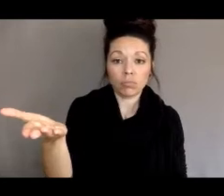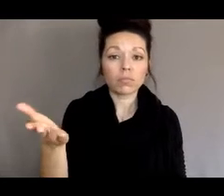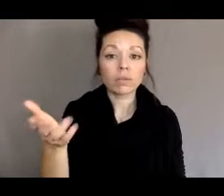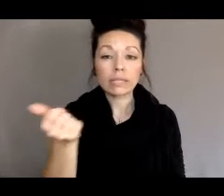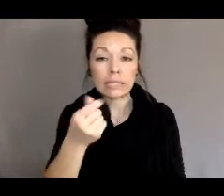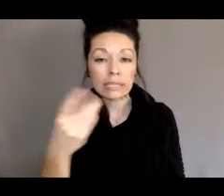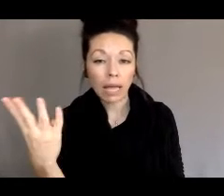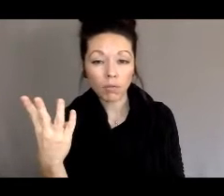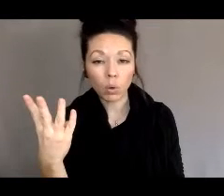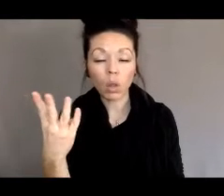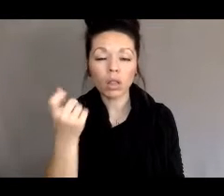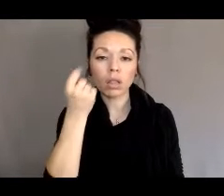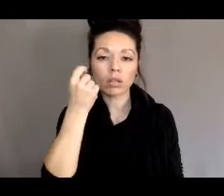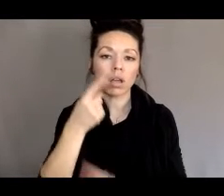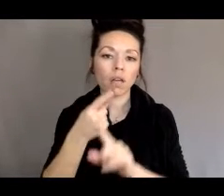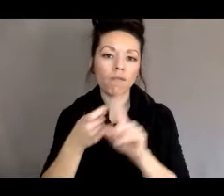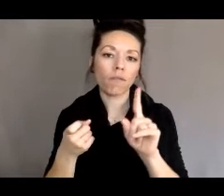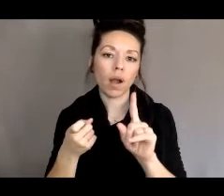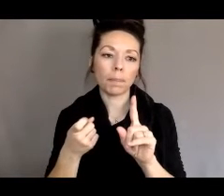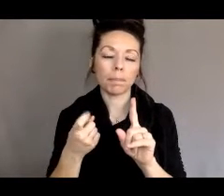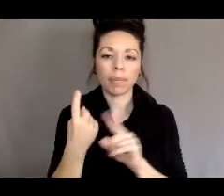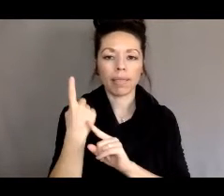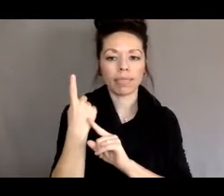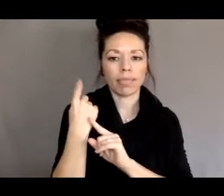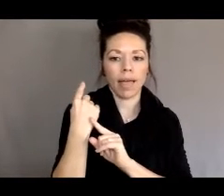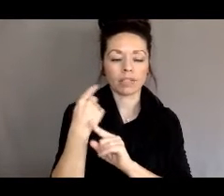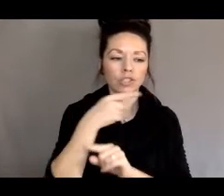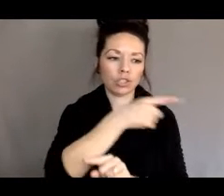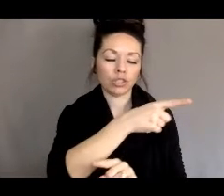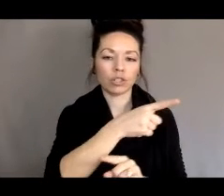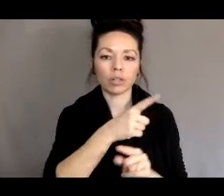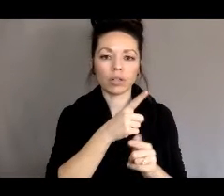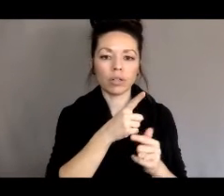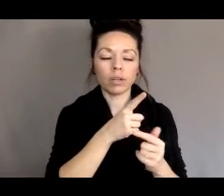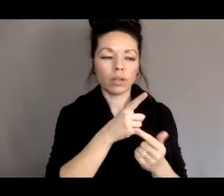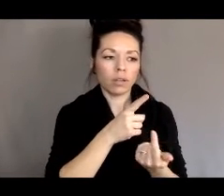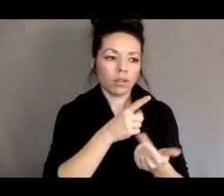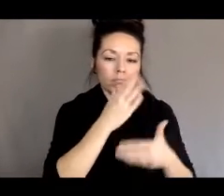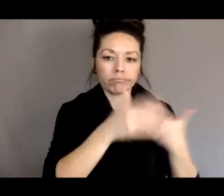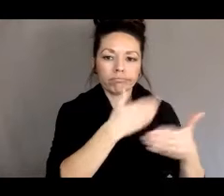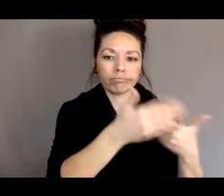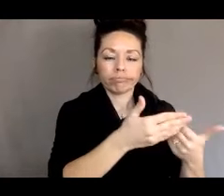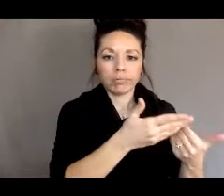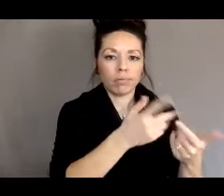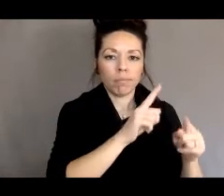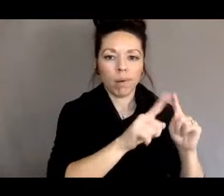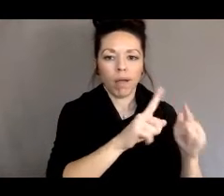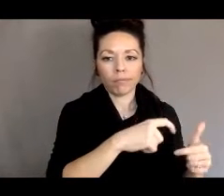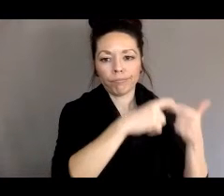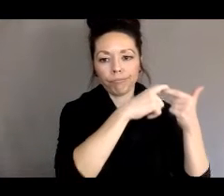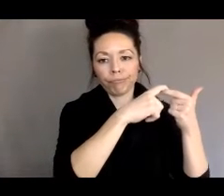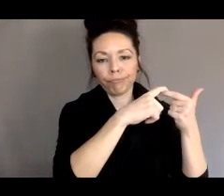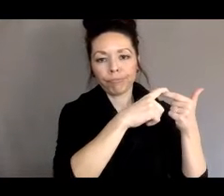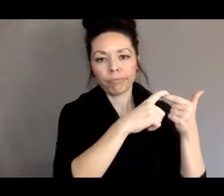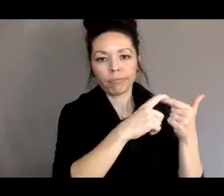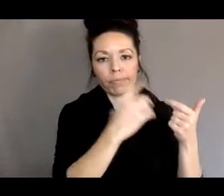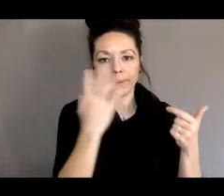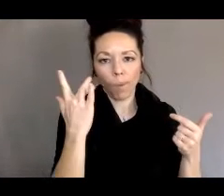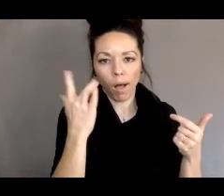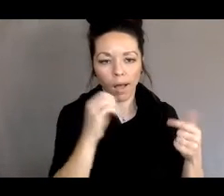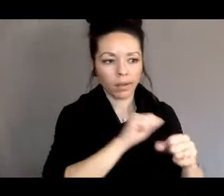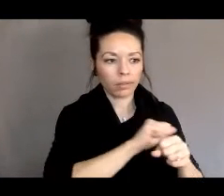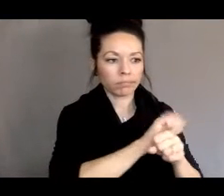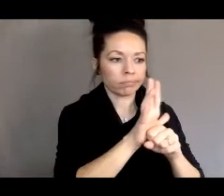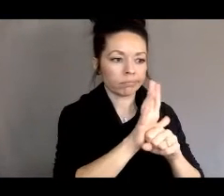several of them are from bills that never made it through the legislative process last year. And that was because of the